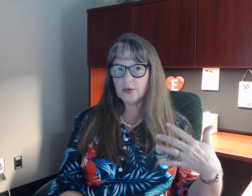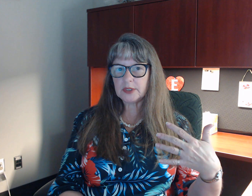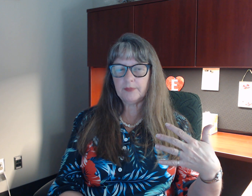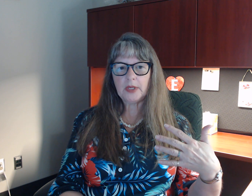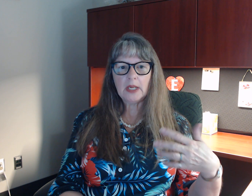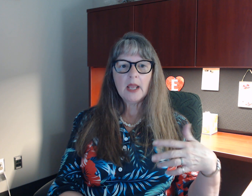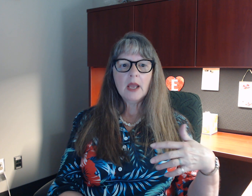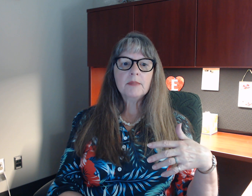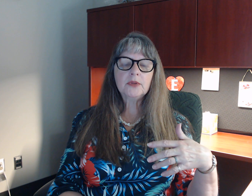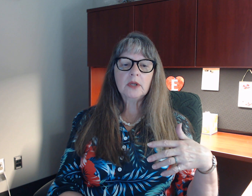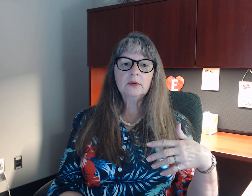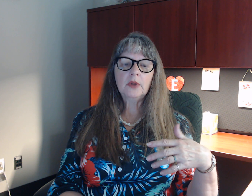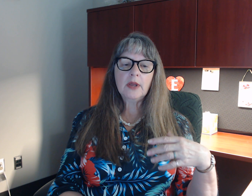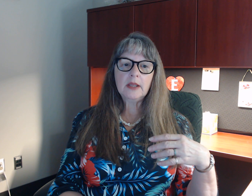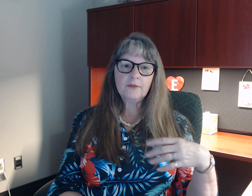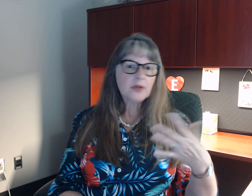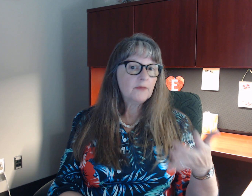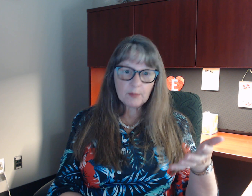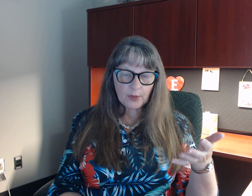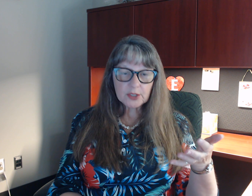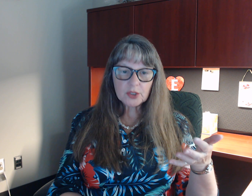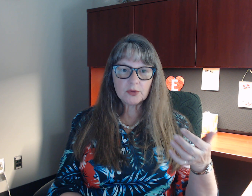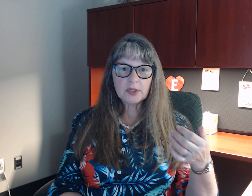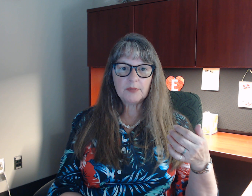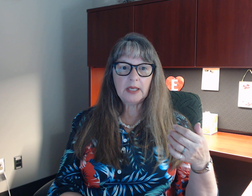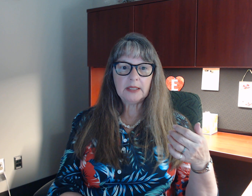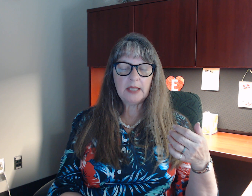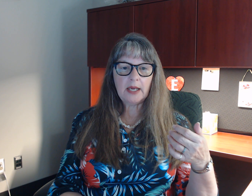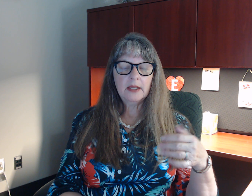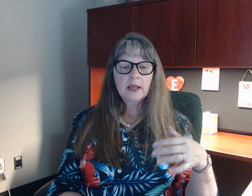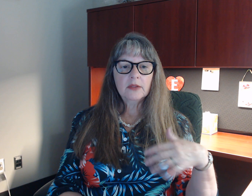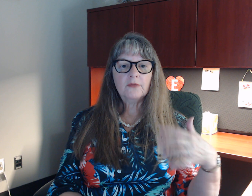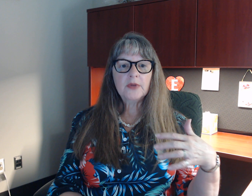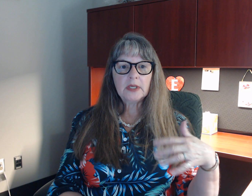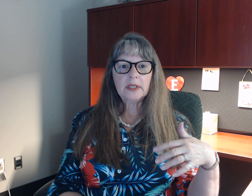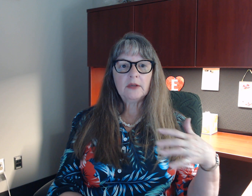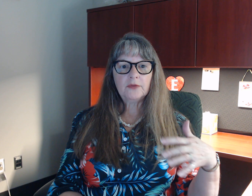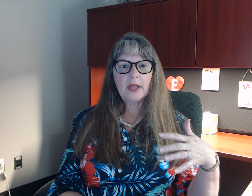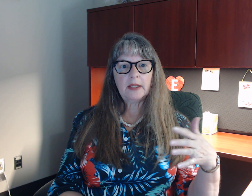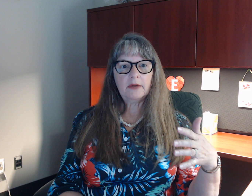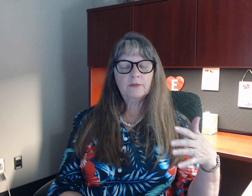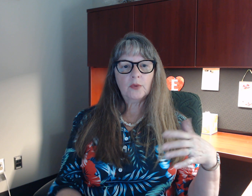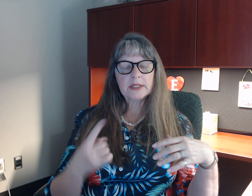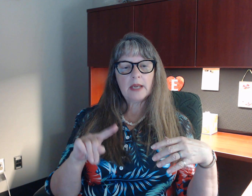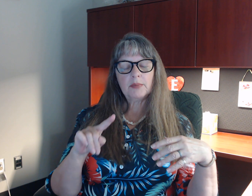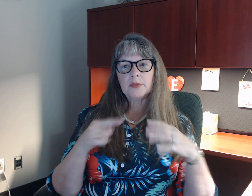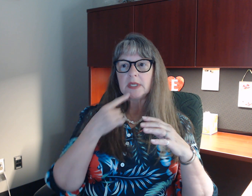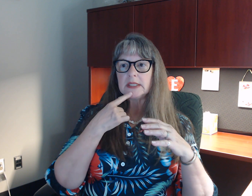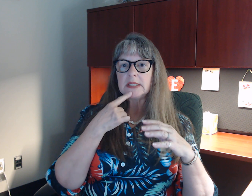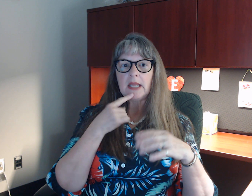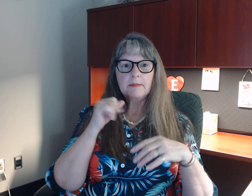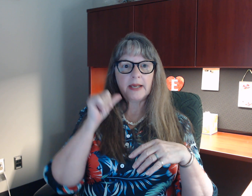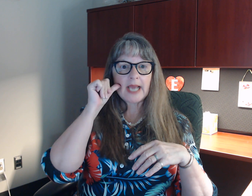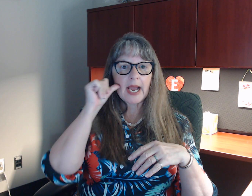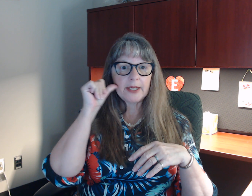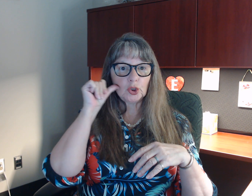something, but they'll feel a vibration or something like that. They'll feel it if, like, for example, I was going to say like my tire,